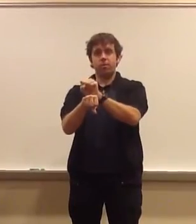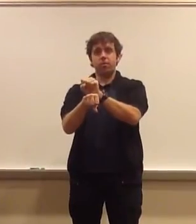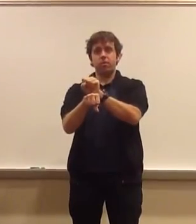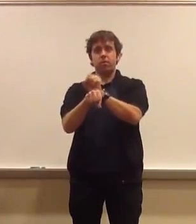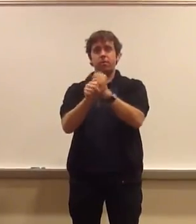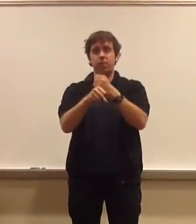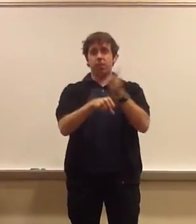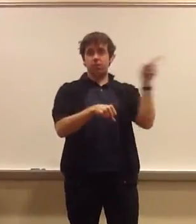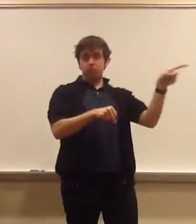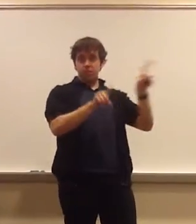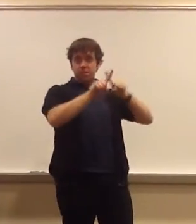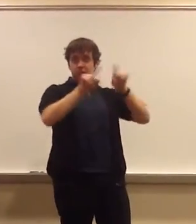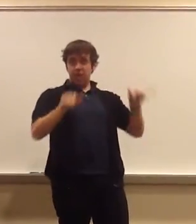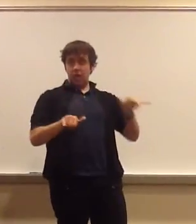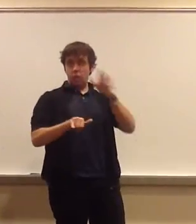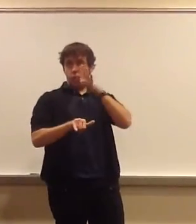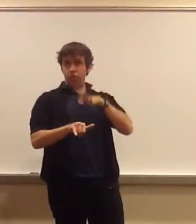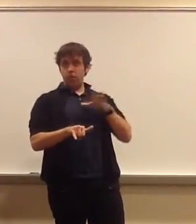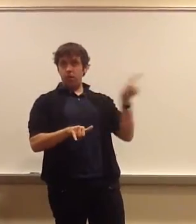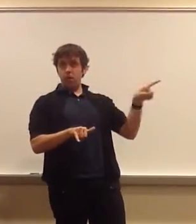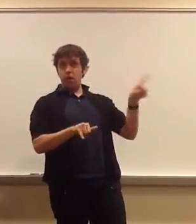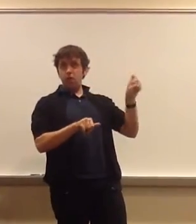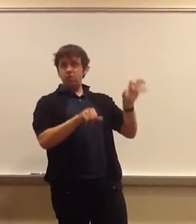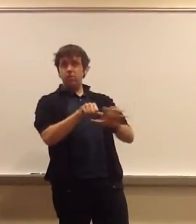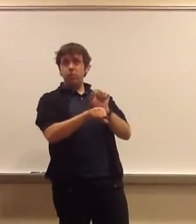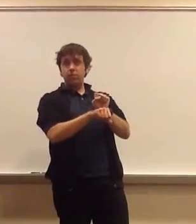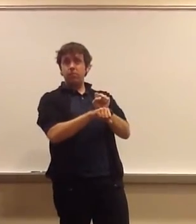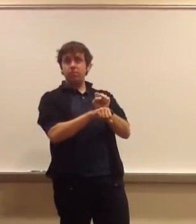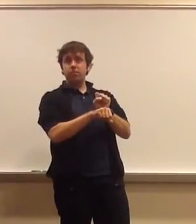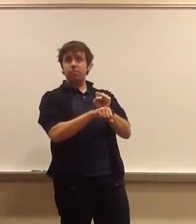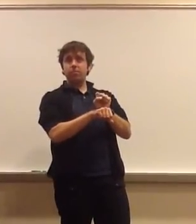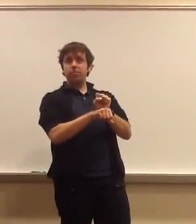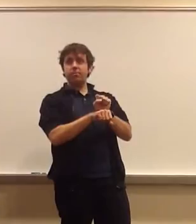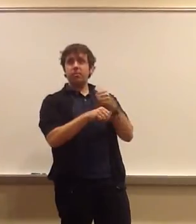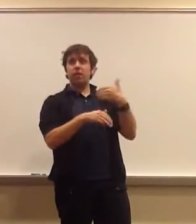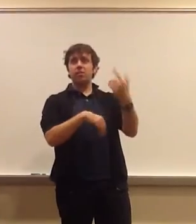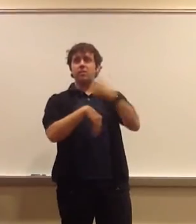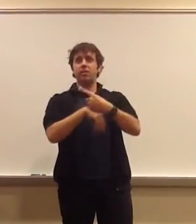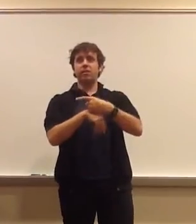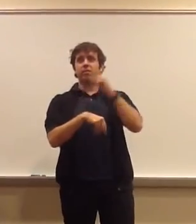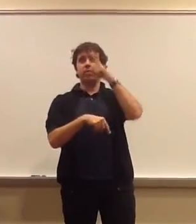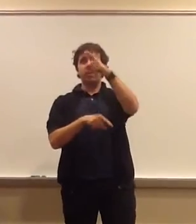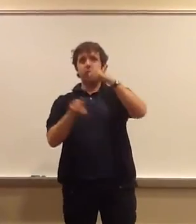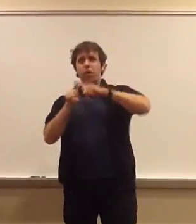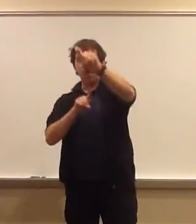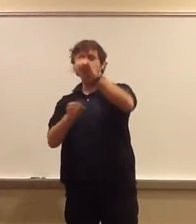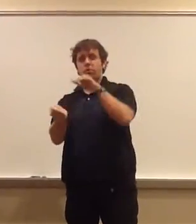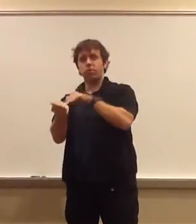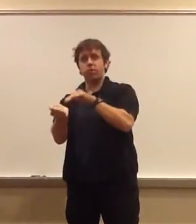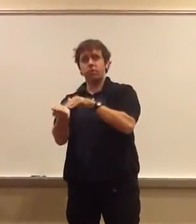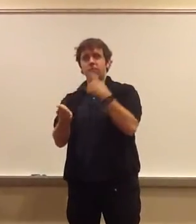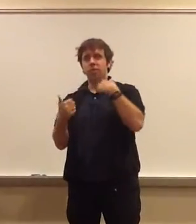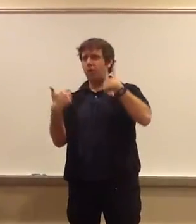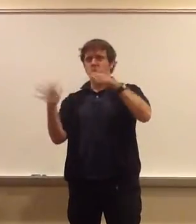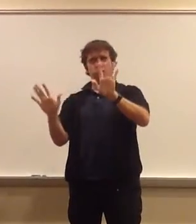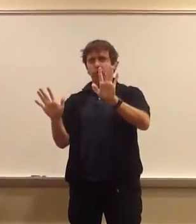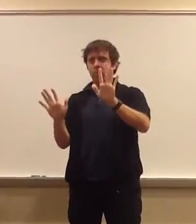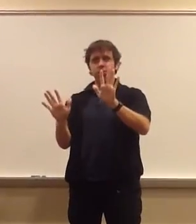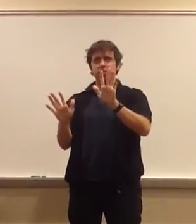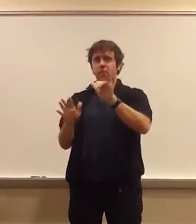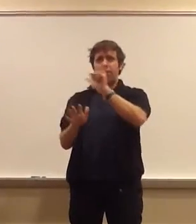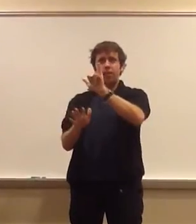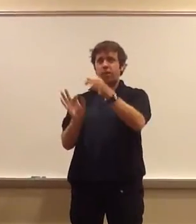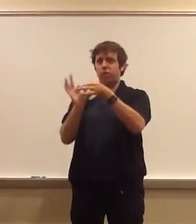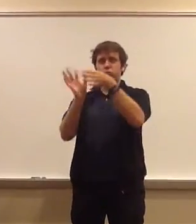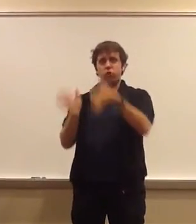And when I was scheduling my next appointment, the interpreter said, I want to interpret for you for the